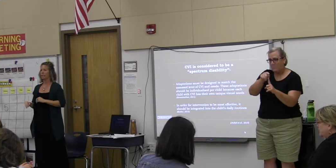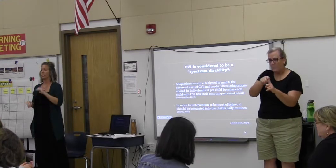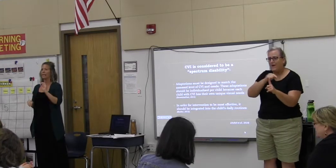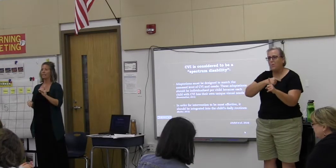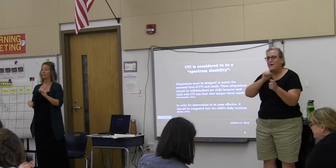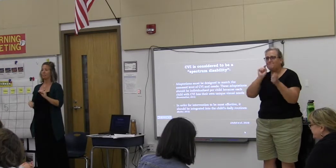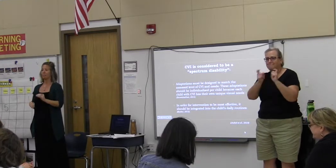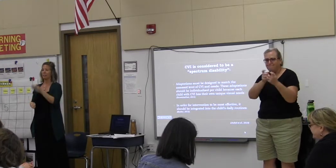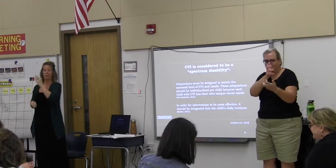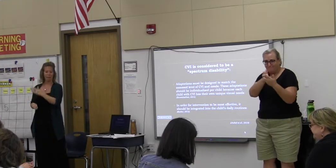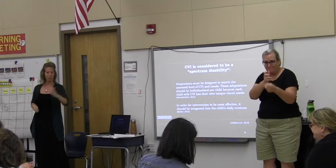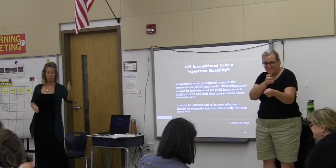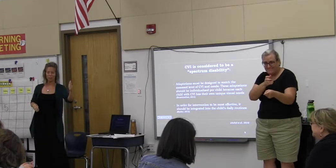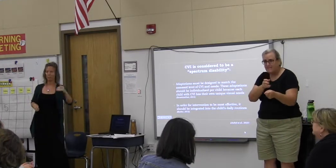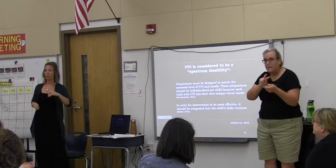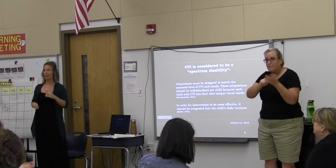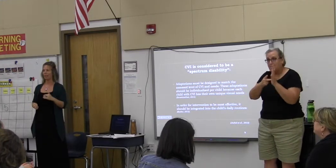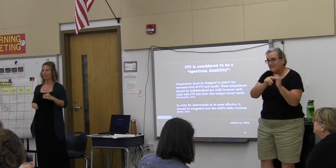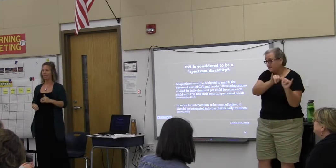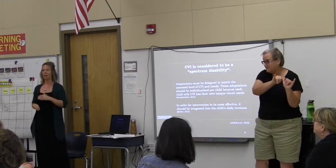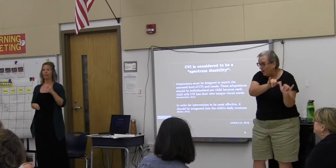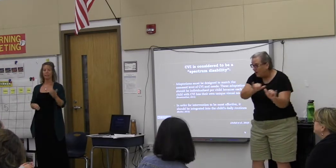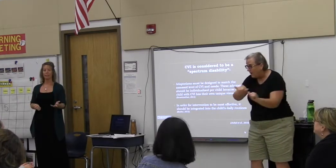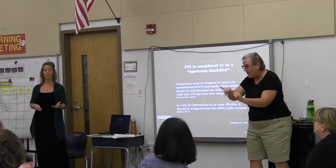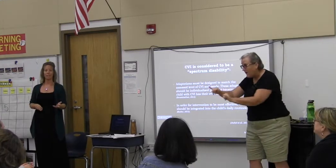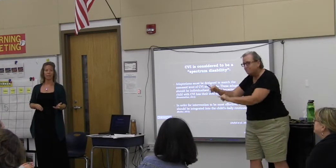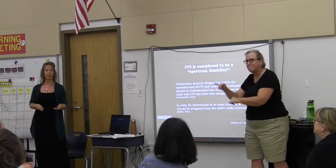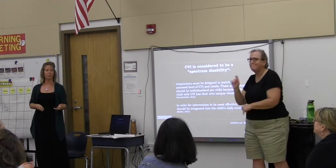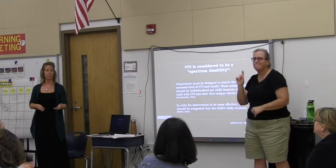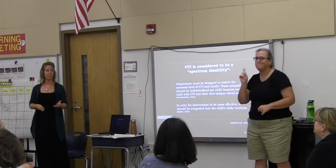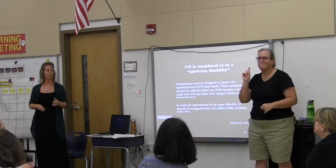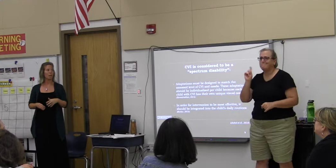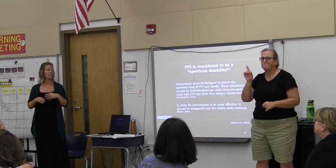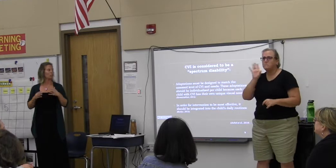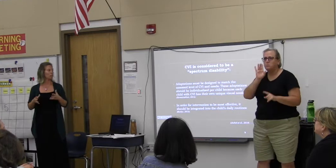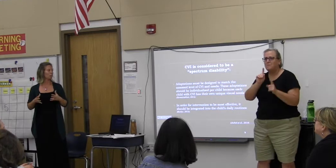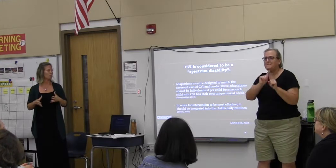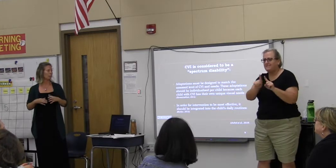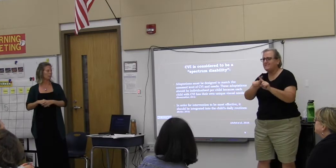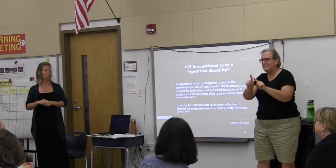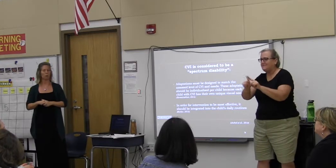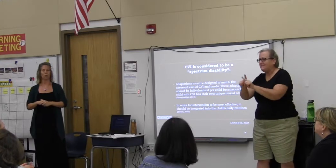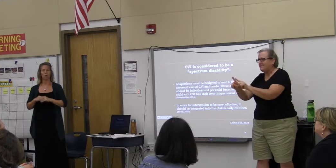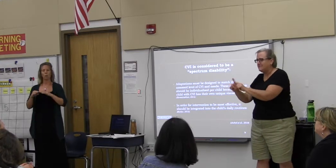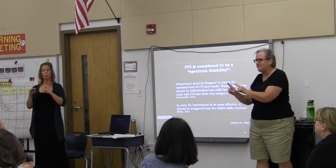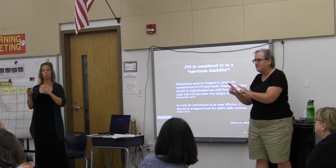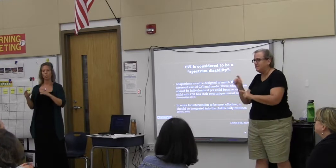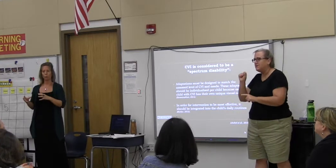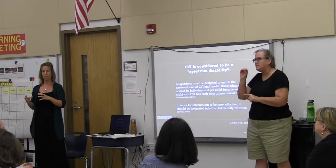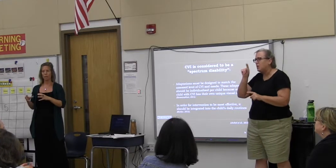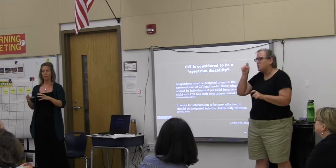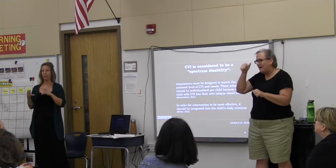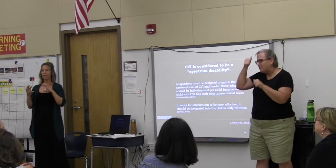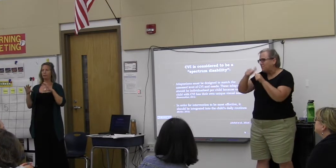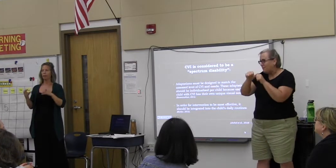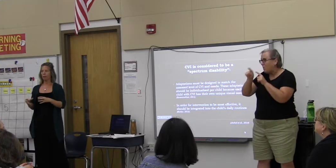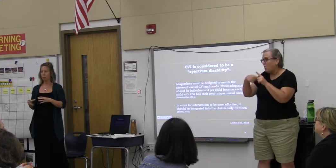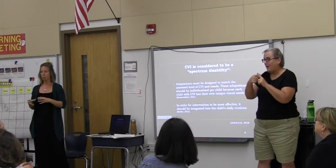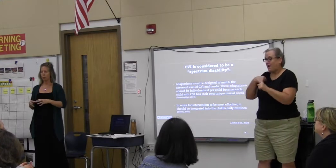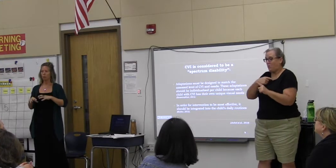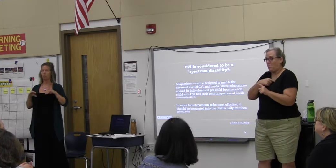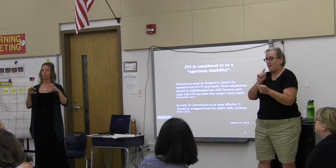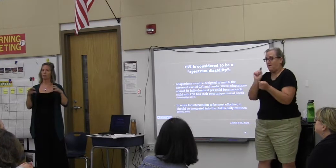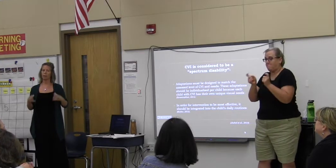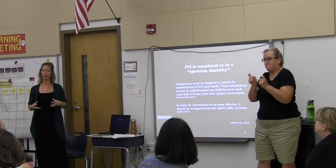for one kid, it doesn't mean that every other kid who has CVI gets that same accommodation. So just be mindful that when we do accommodate, it's